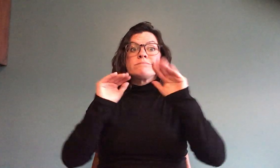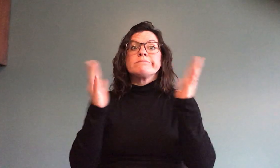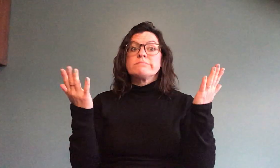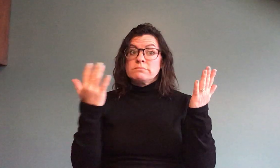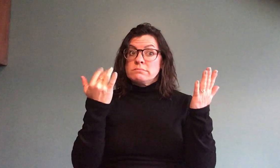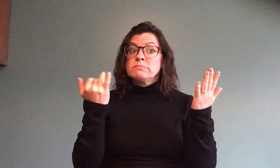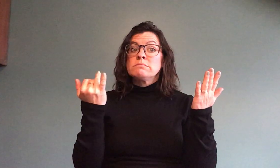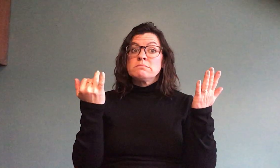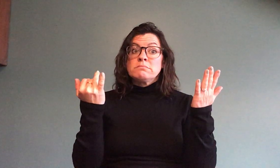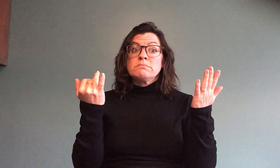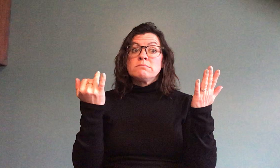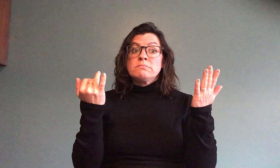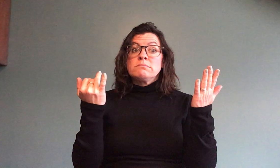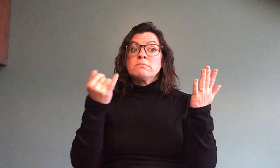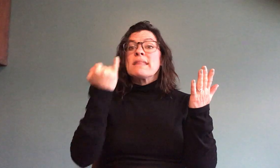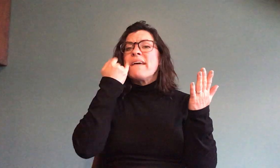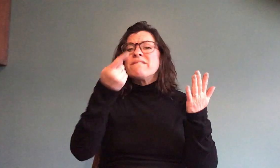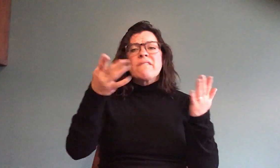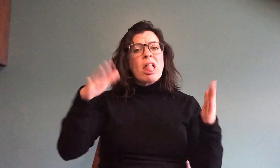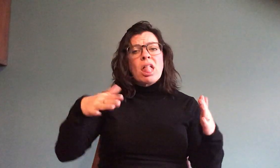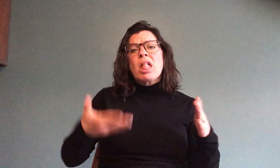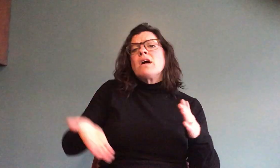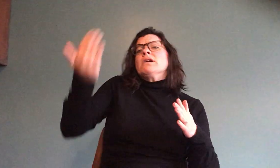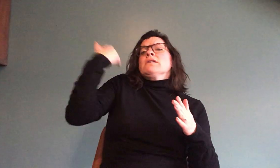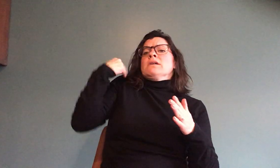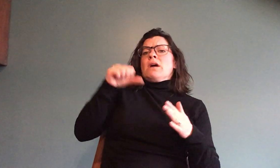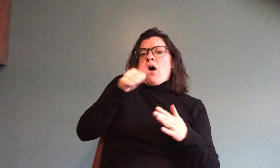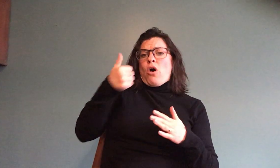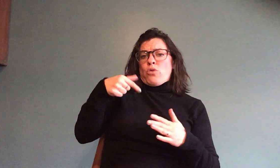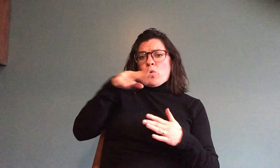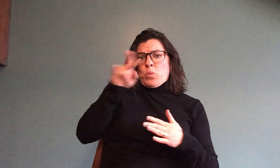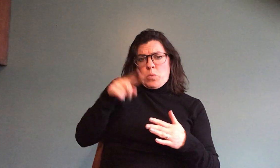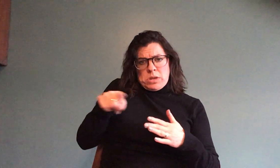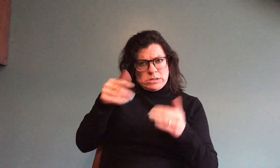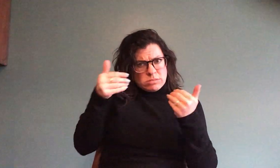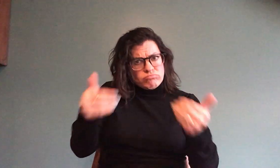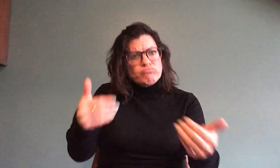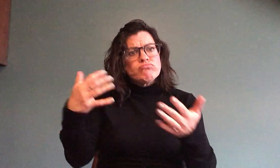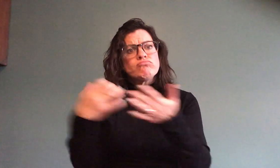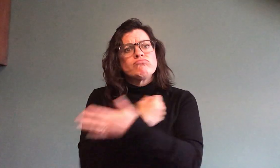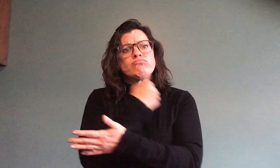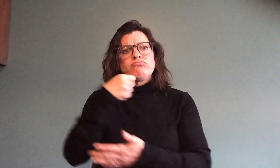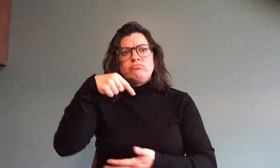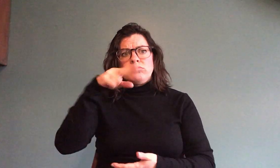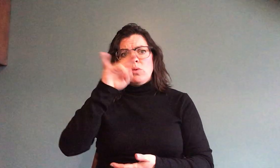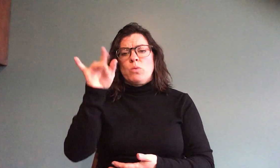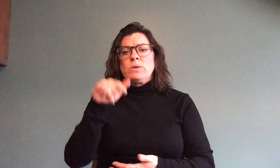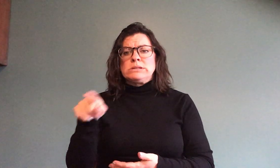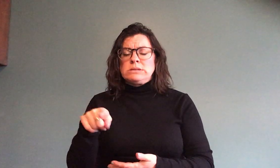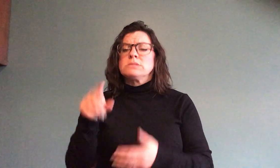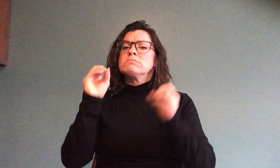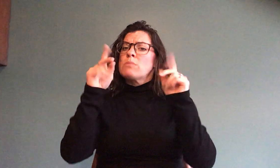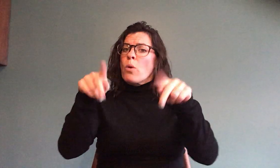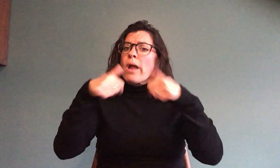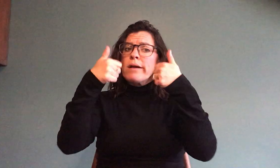finish that quiz. All right, people. See you tomorrow. I'll see you. Yeah, see you at 12:30 or something like that. Yep.